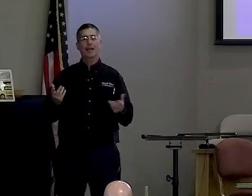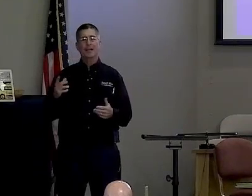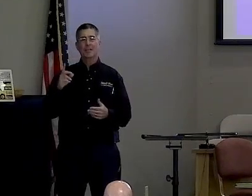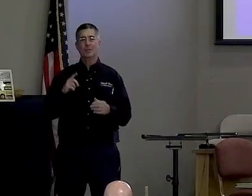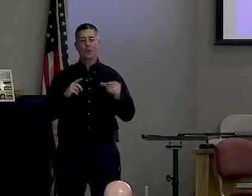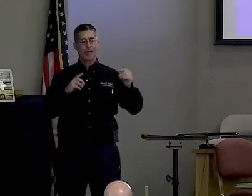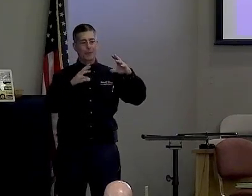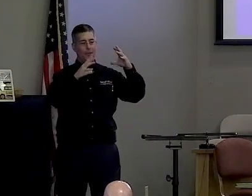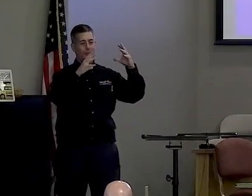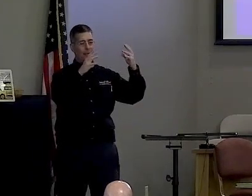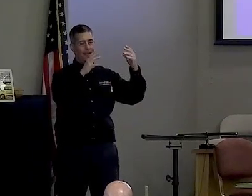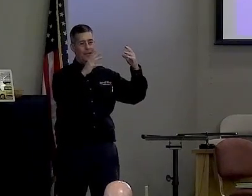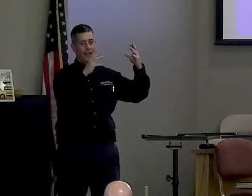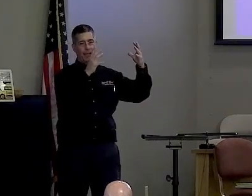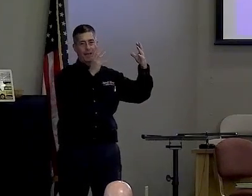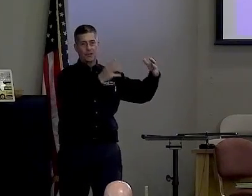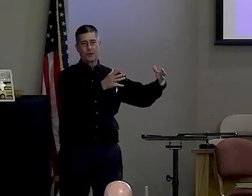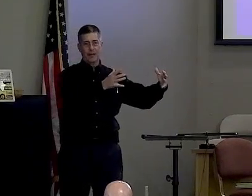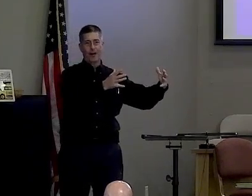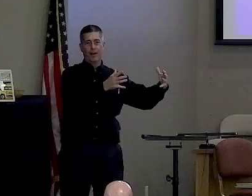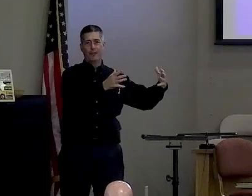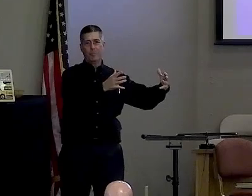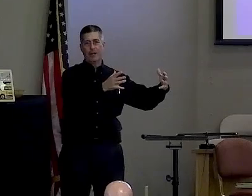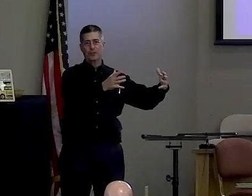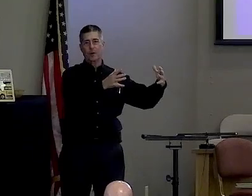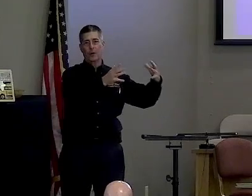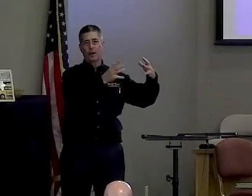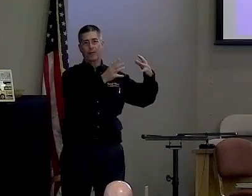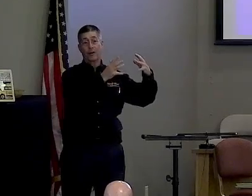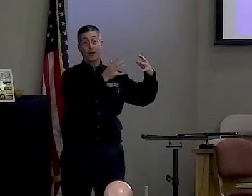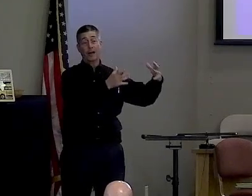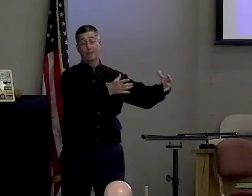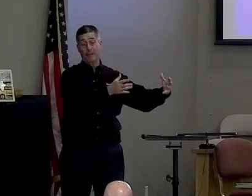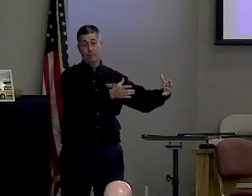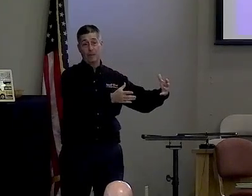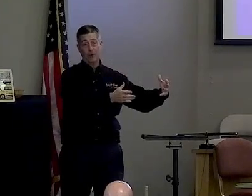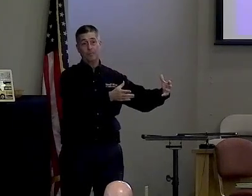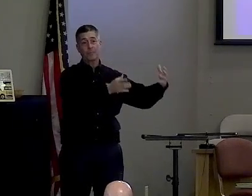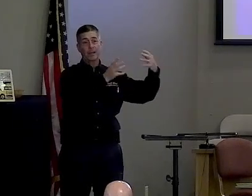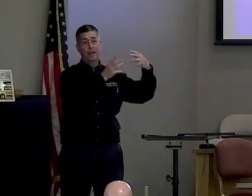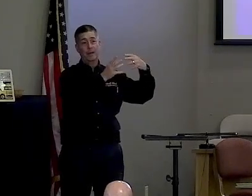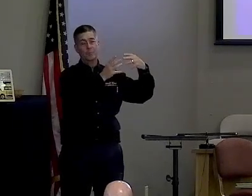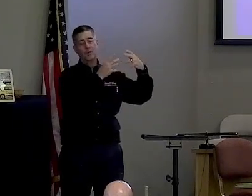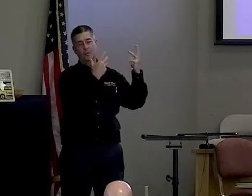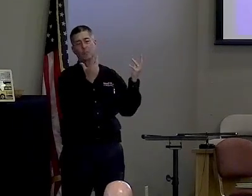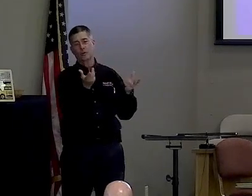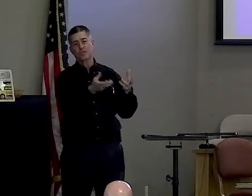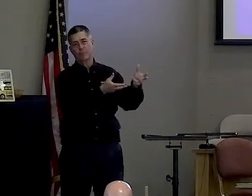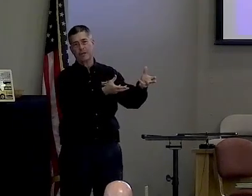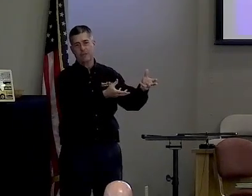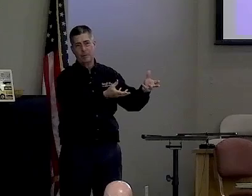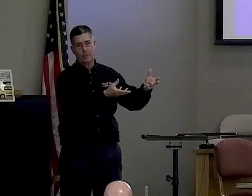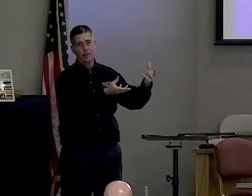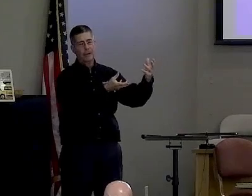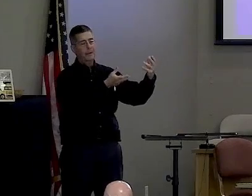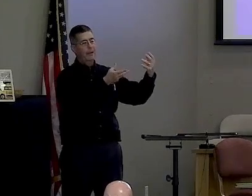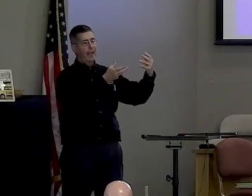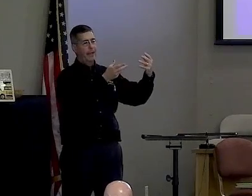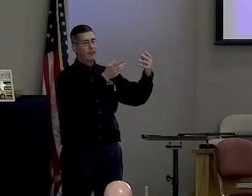she was working with, in a certain area of our ministry where there are a lot of deaf people, well, we're several deaf people. And